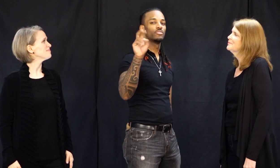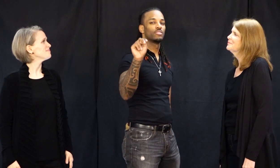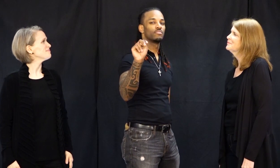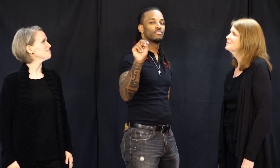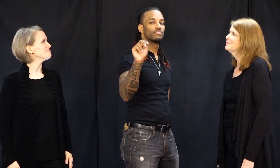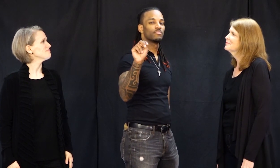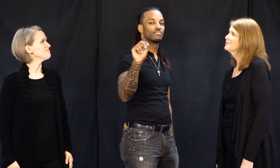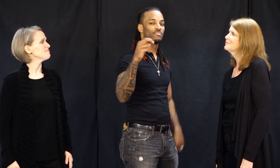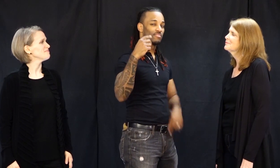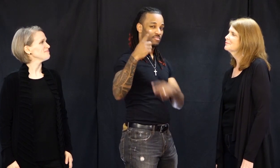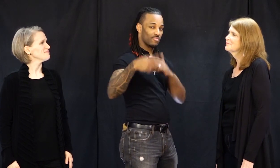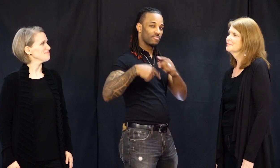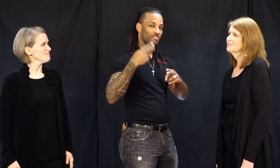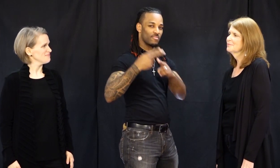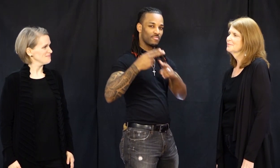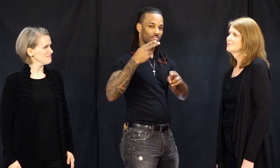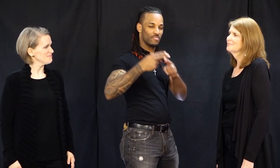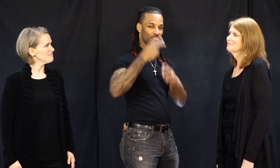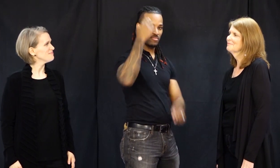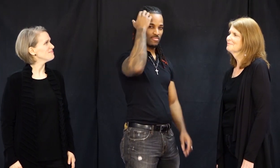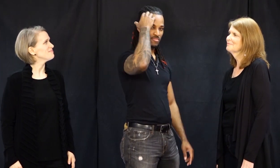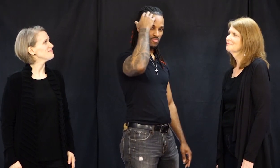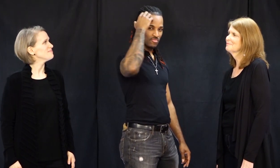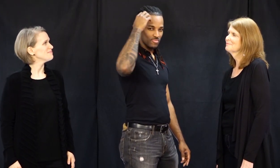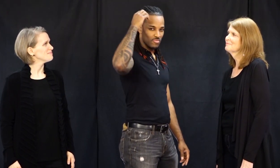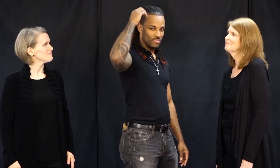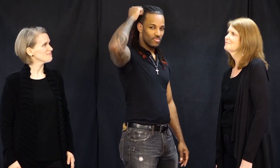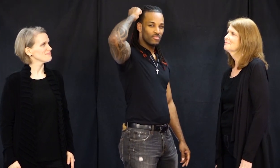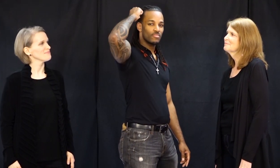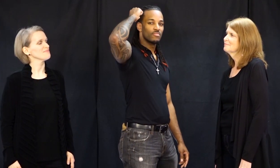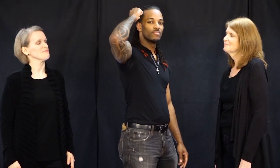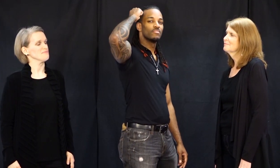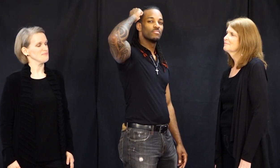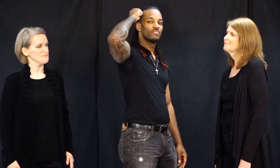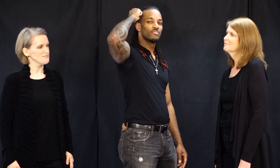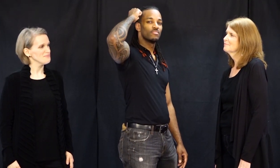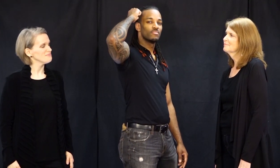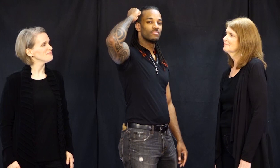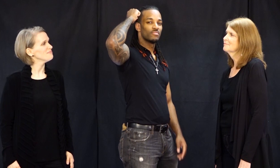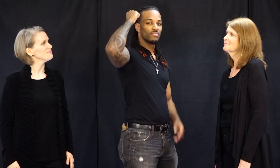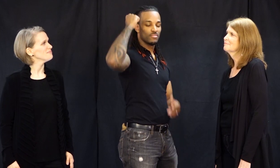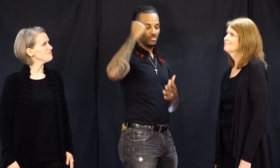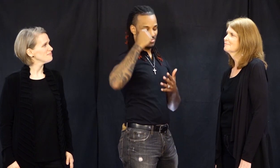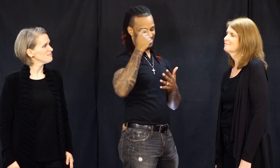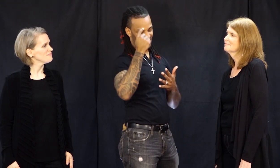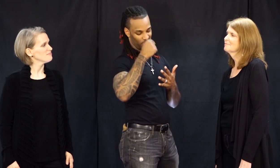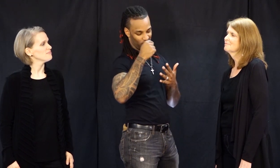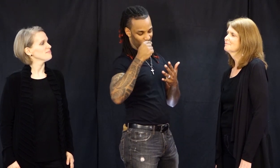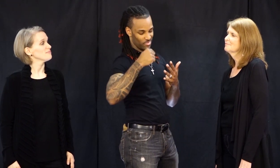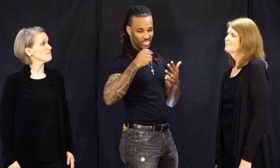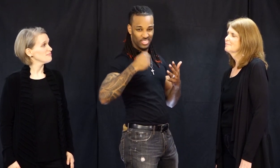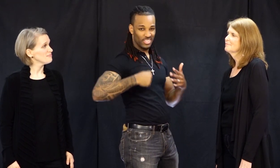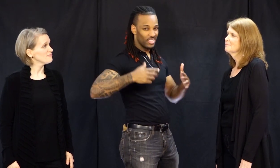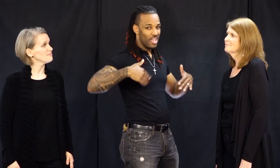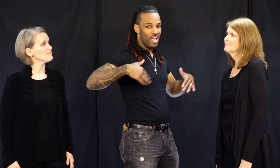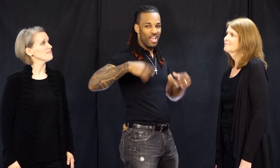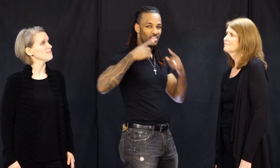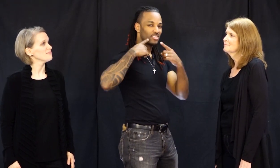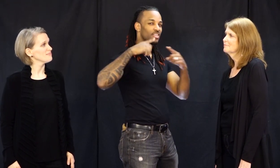Hamilton. My name is Alexander Hamilton, and there's a million things I haven't